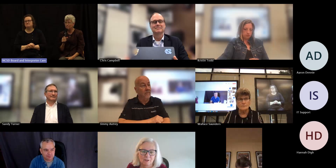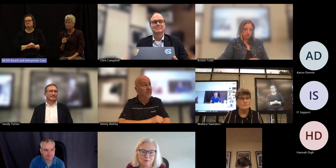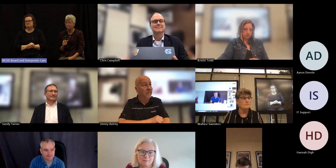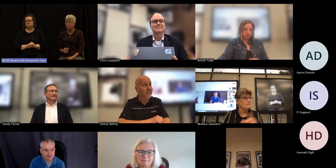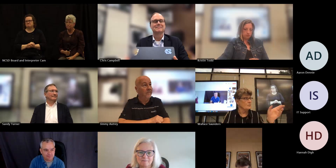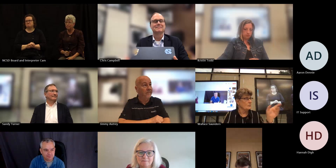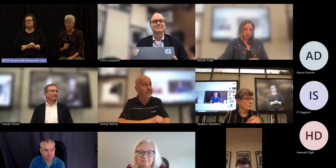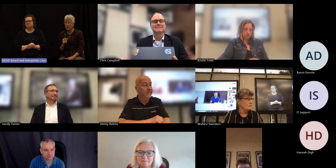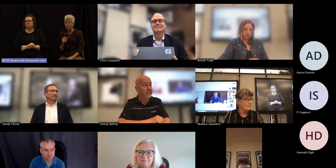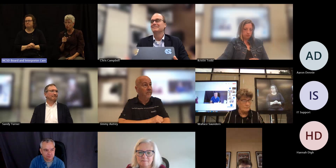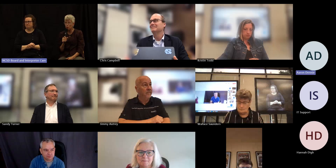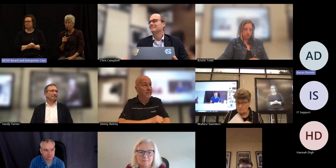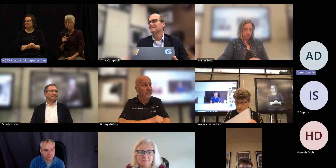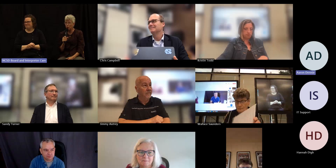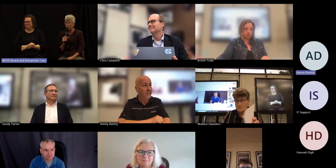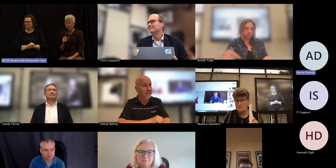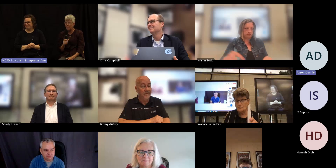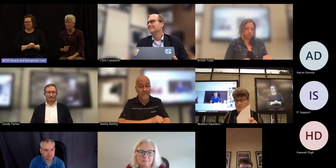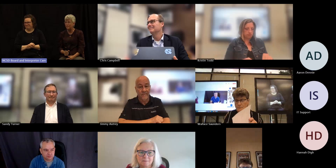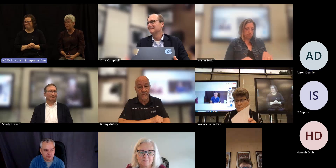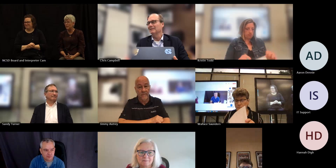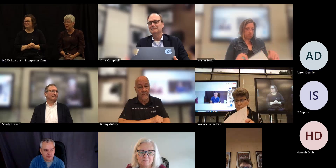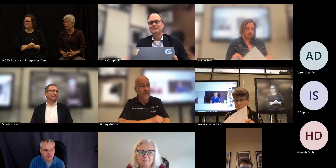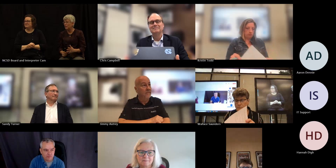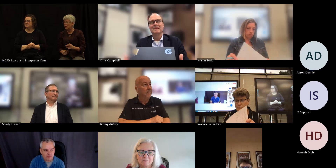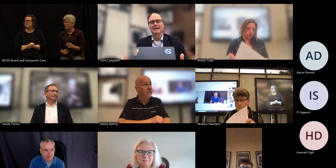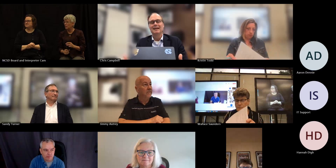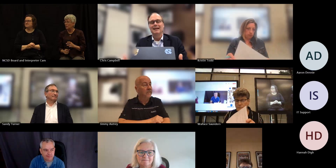Okay. Thank you. Thank you for that.